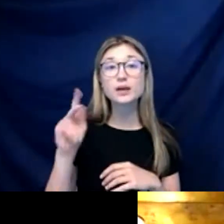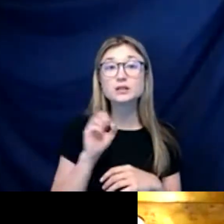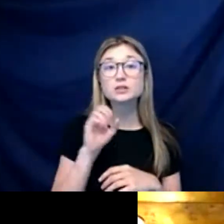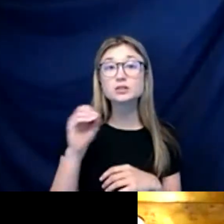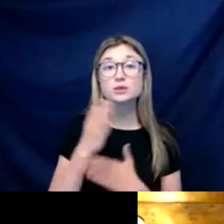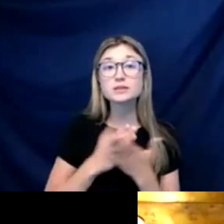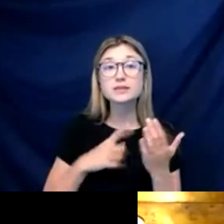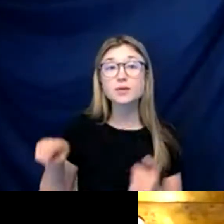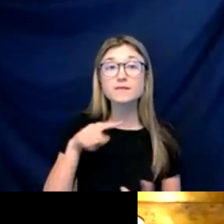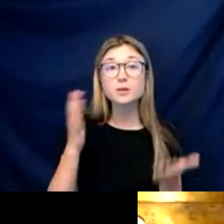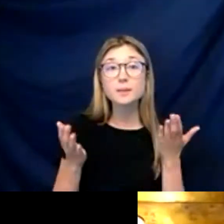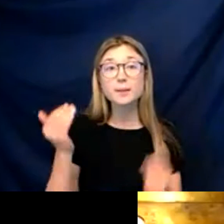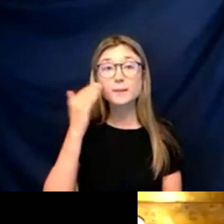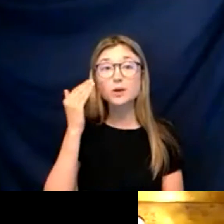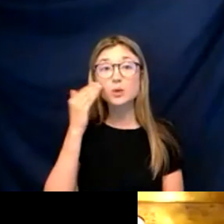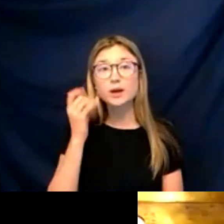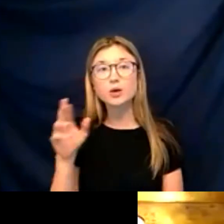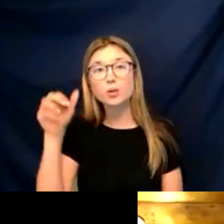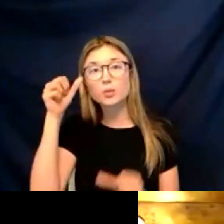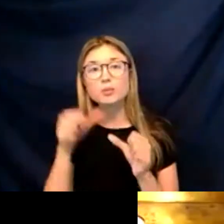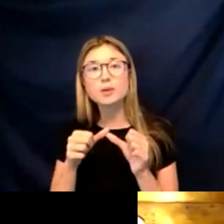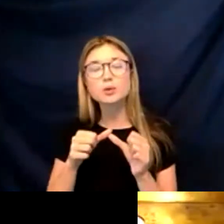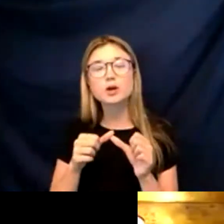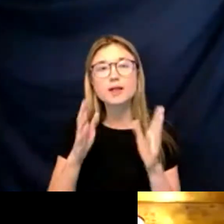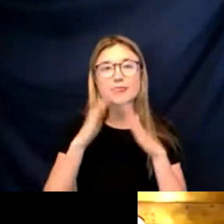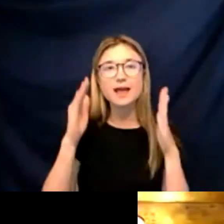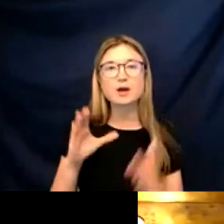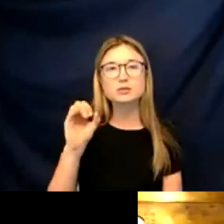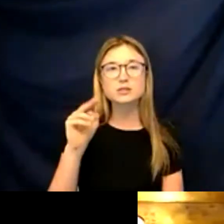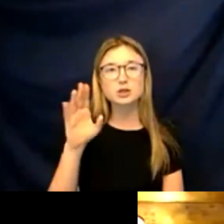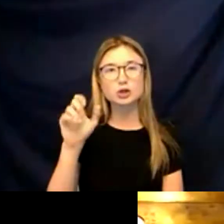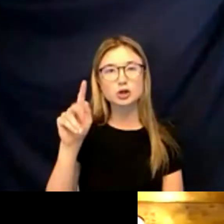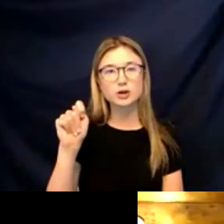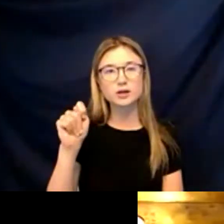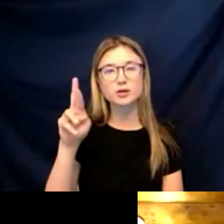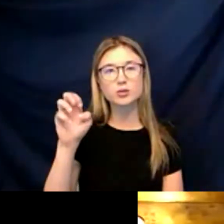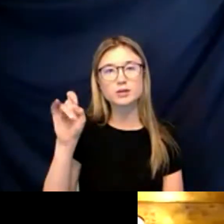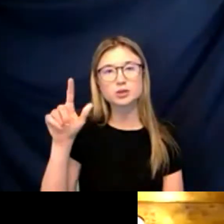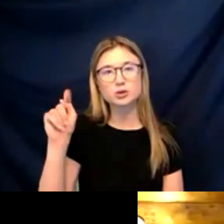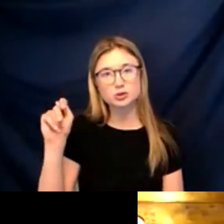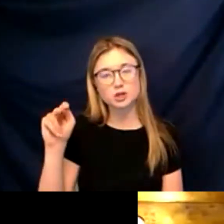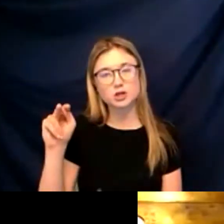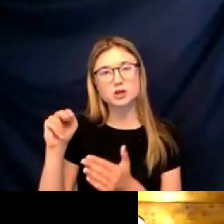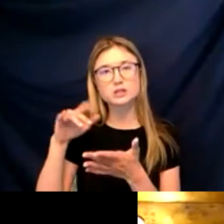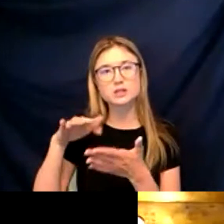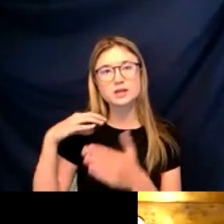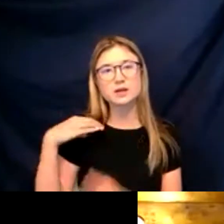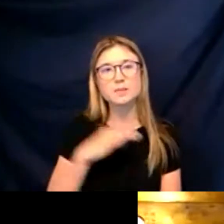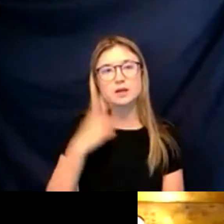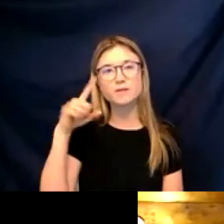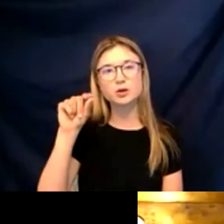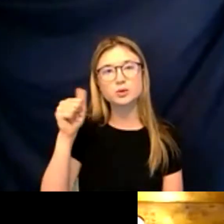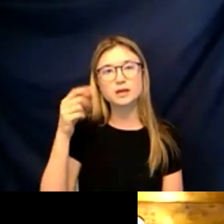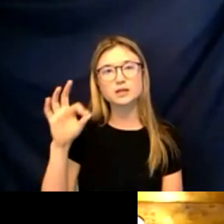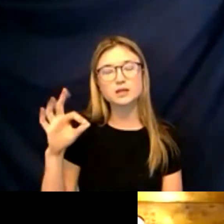be aware or remember of the House Concurrent Resolution Study Committee of the 2019 legislative session,